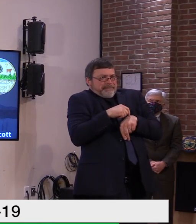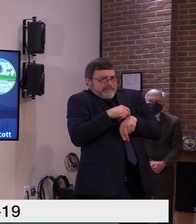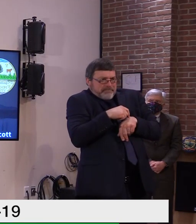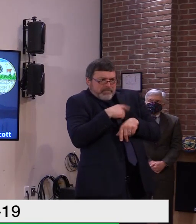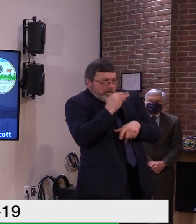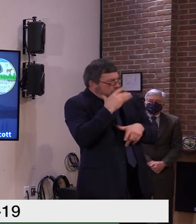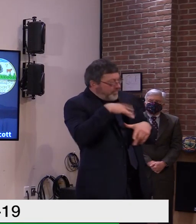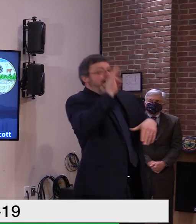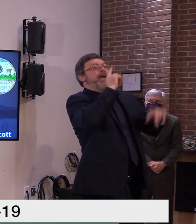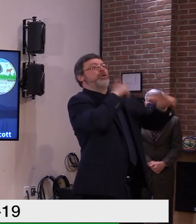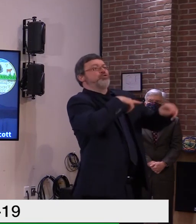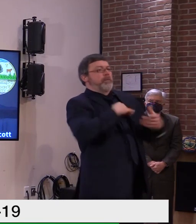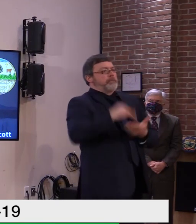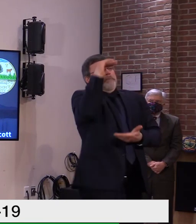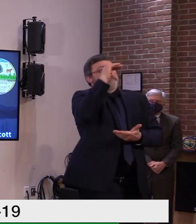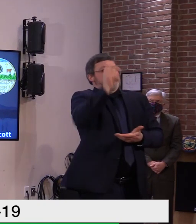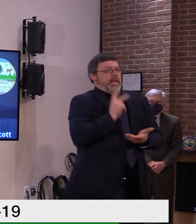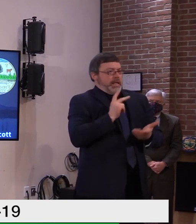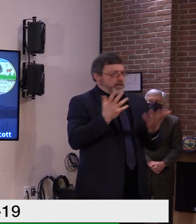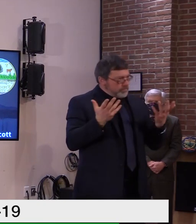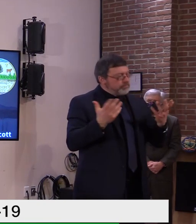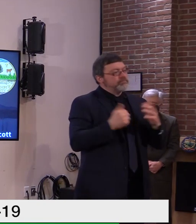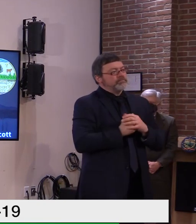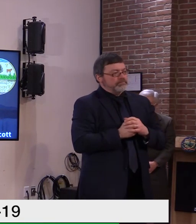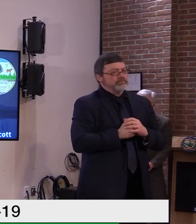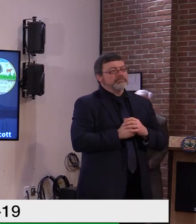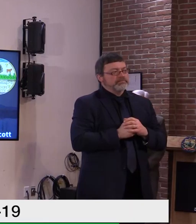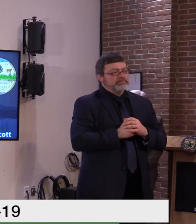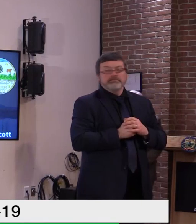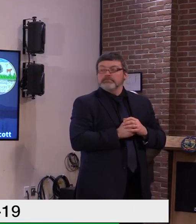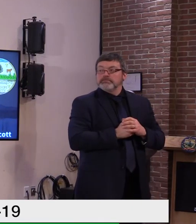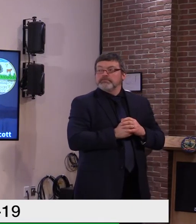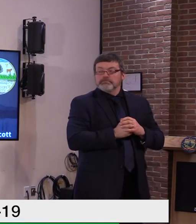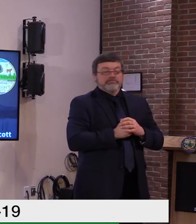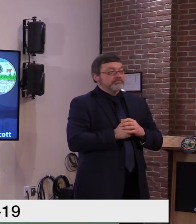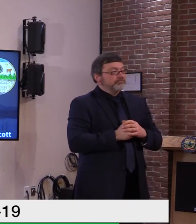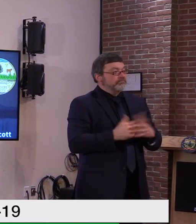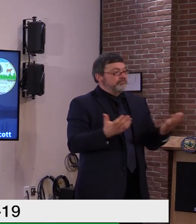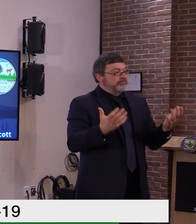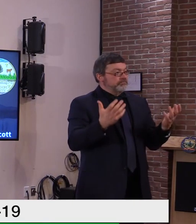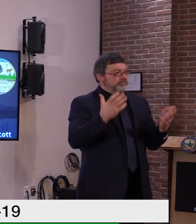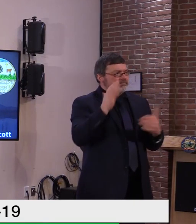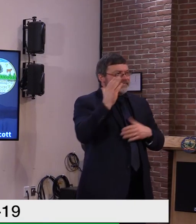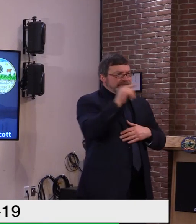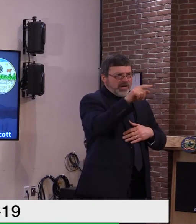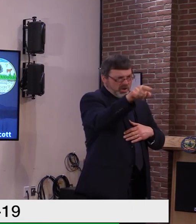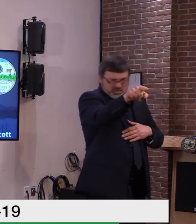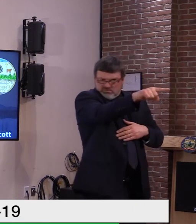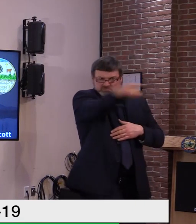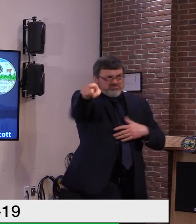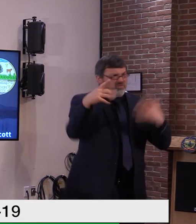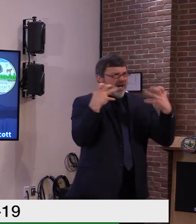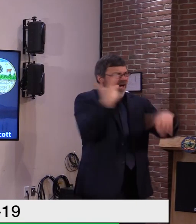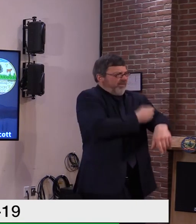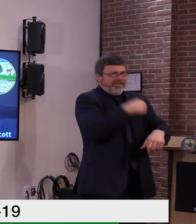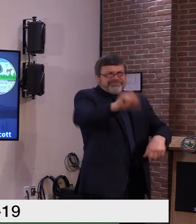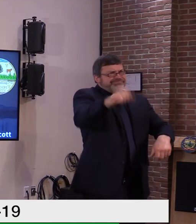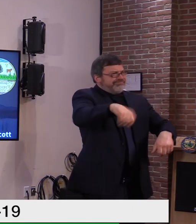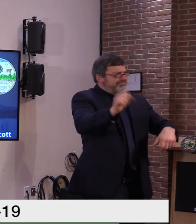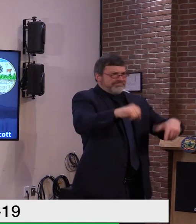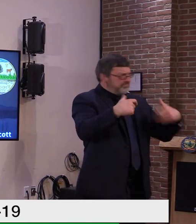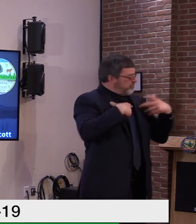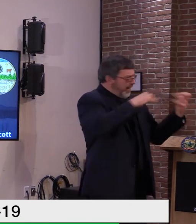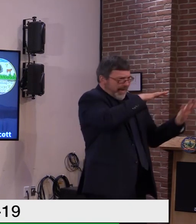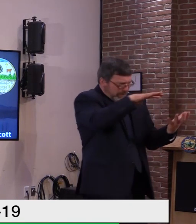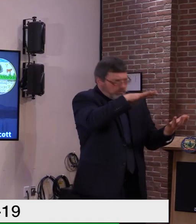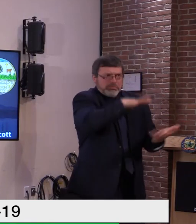pent-up demand for it as well. So we want to take advantage of the situation while we have it. But our hands are somewhat tied. The federal